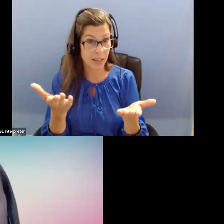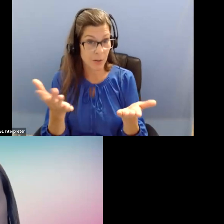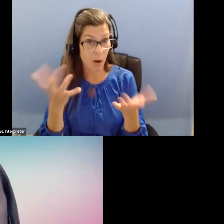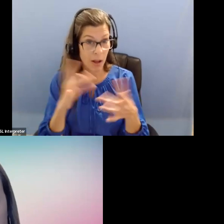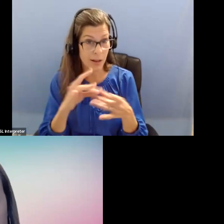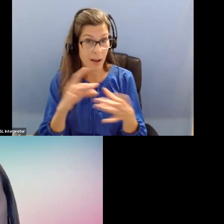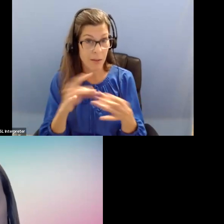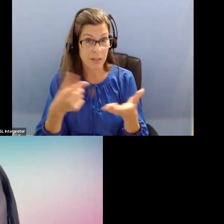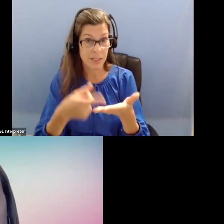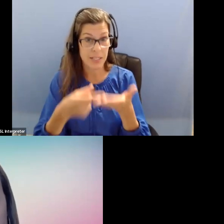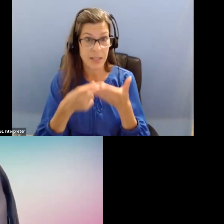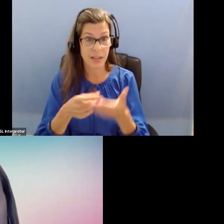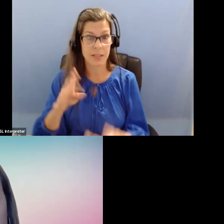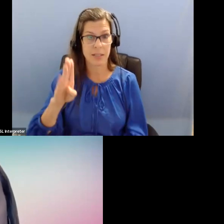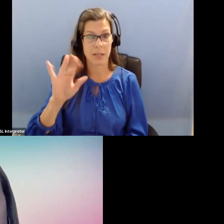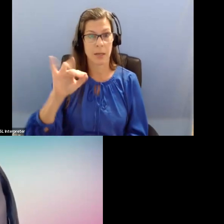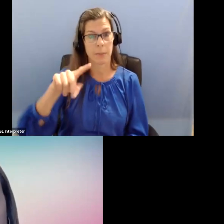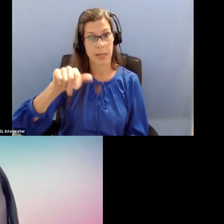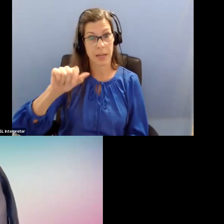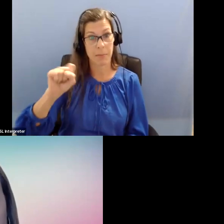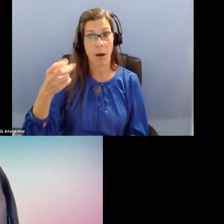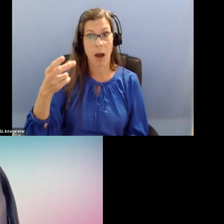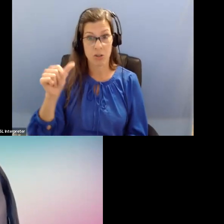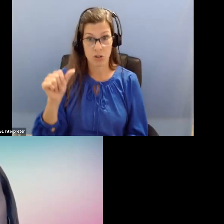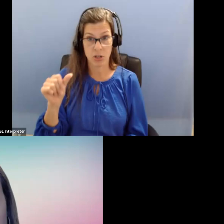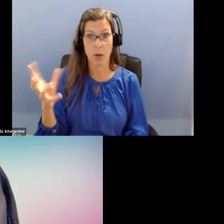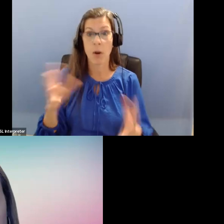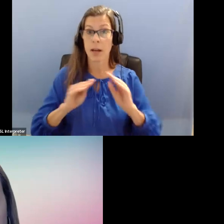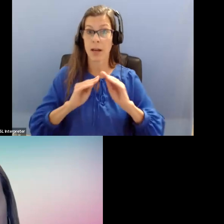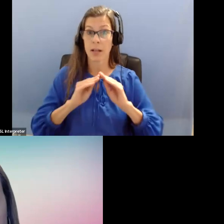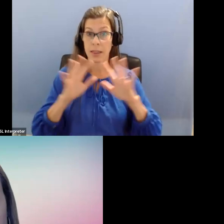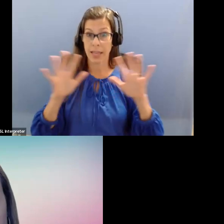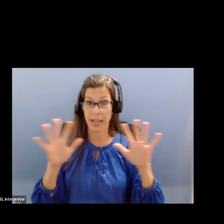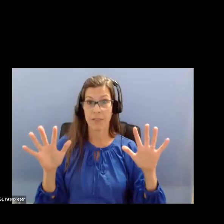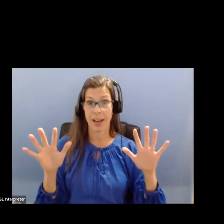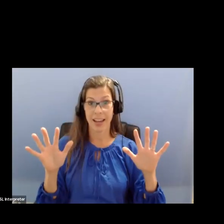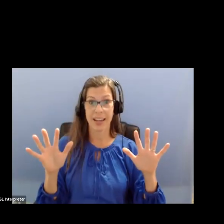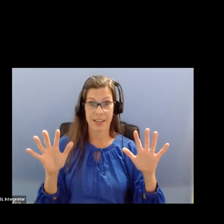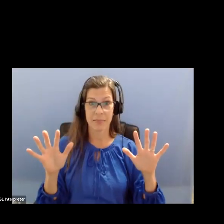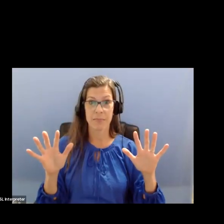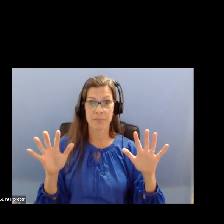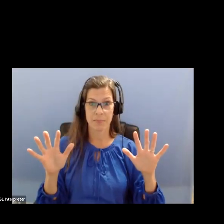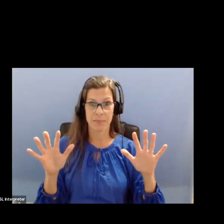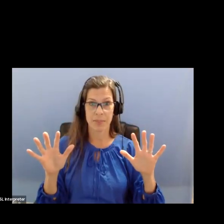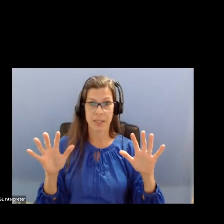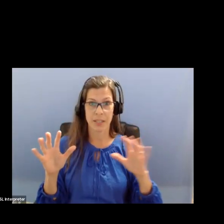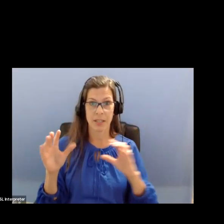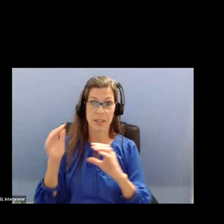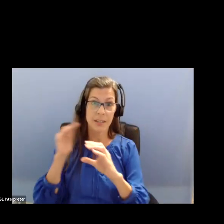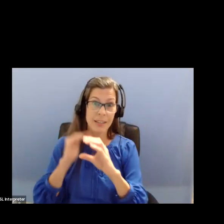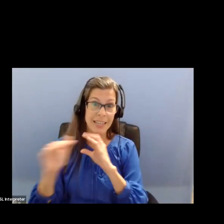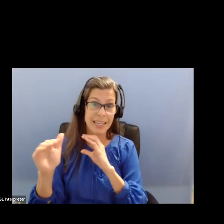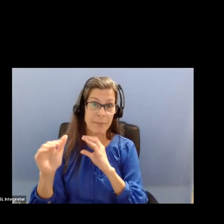Let's discuss those. Bipasha. I just wanted to clarify that email is a terrible way